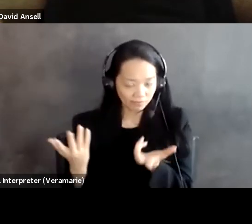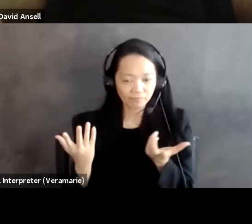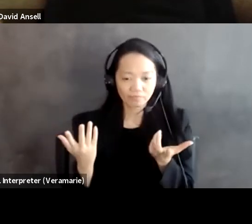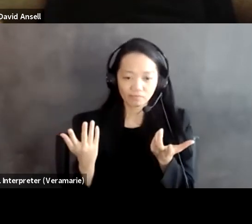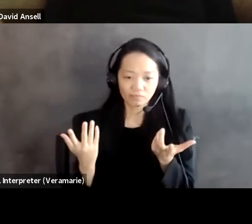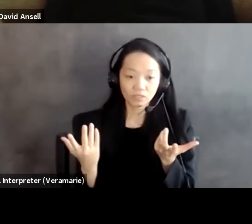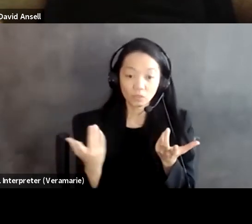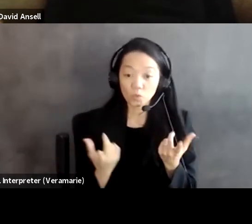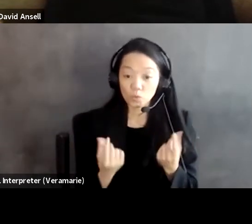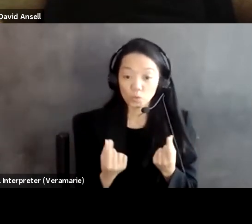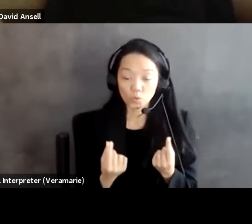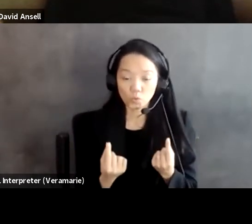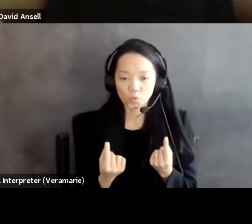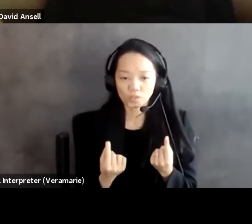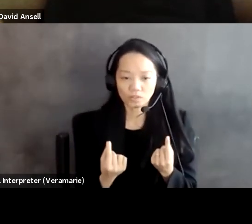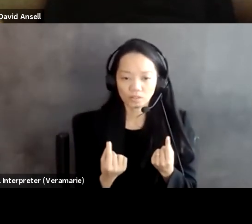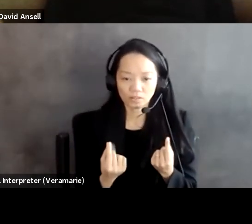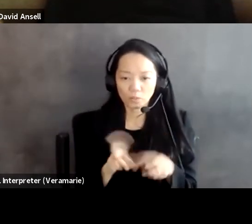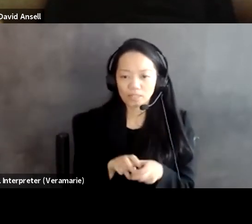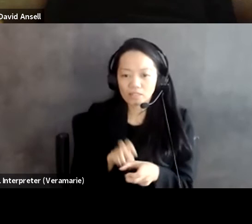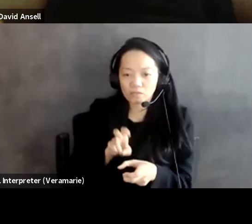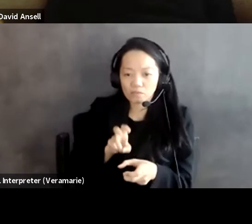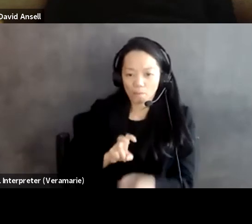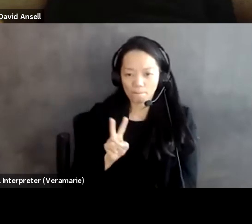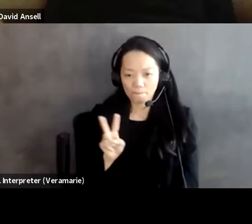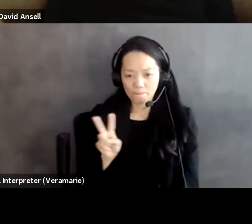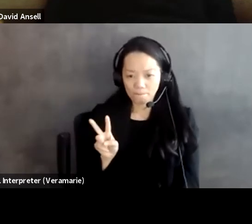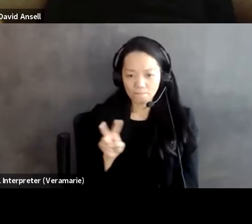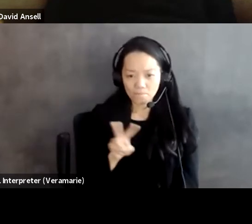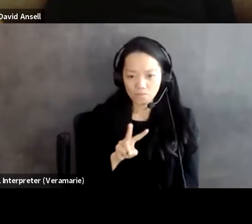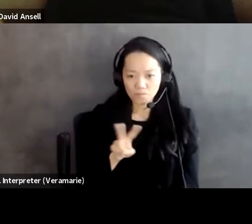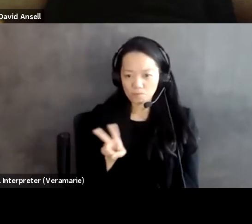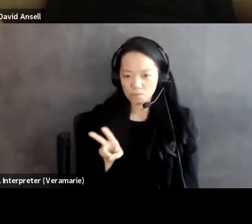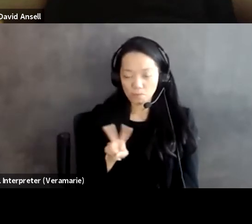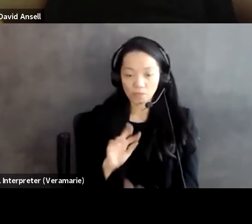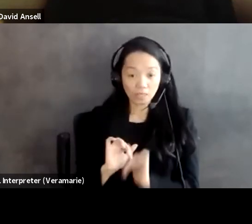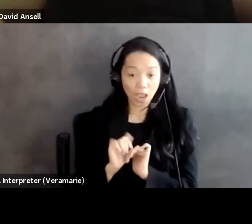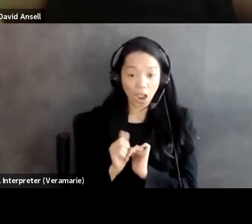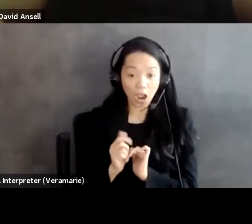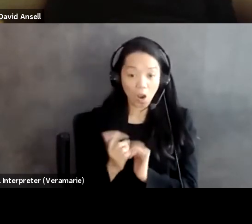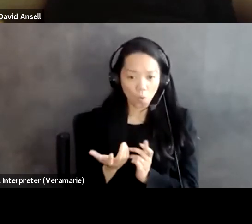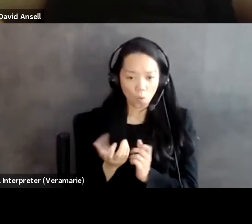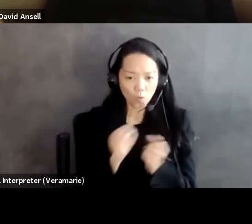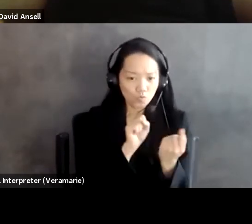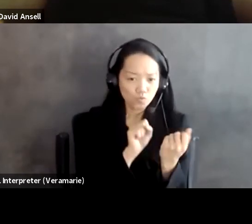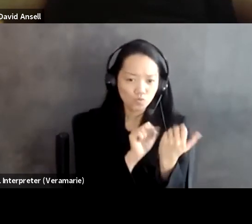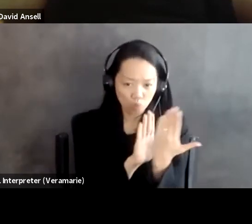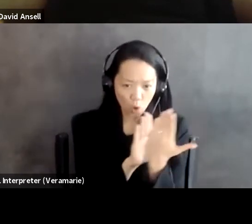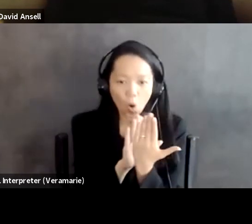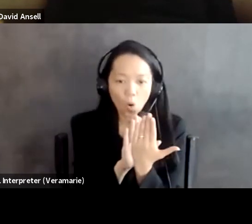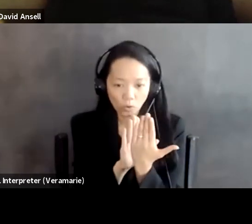And we need to really kind of step back and look at how we're even approaching these kinds